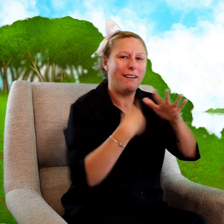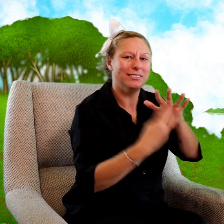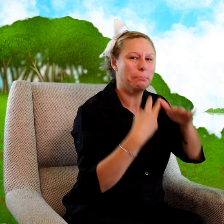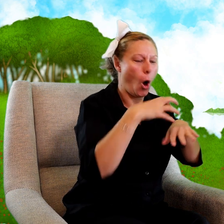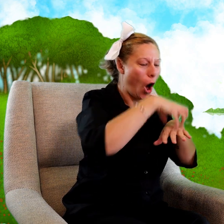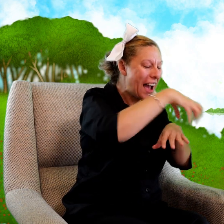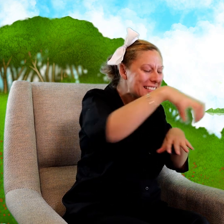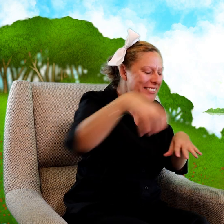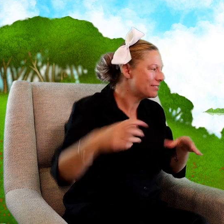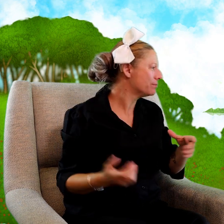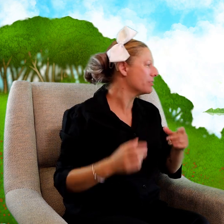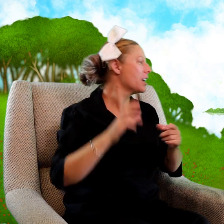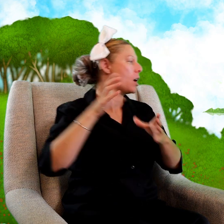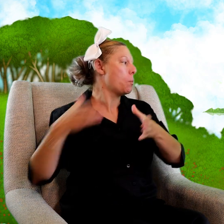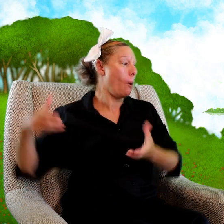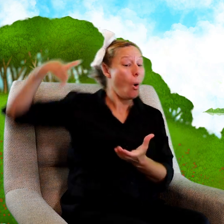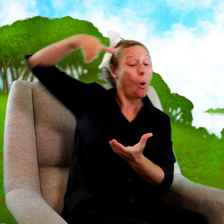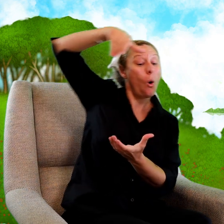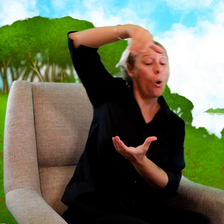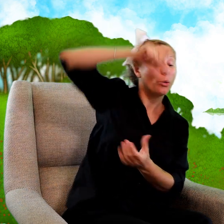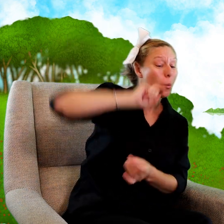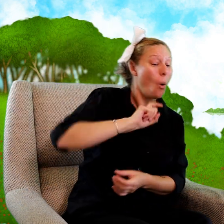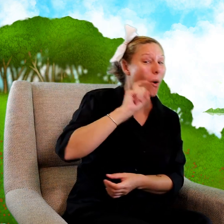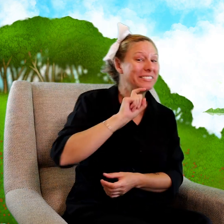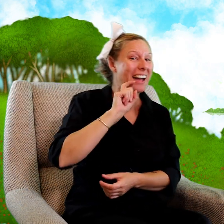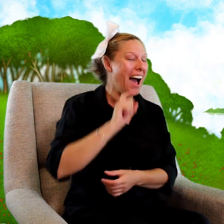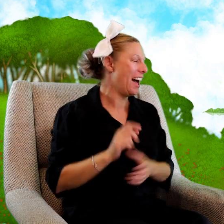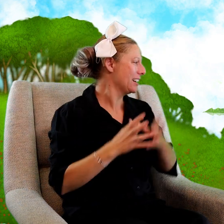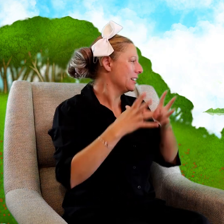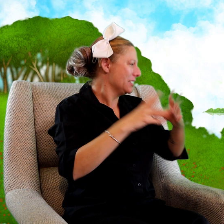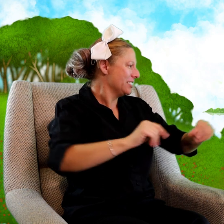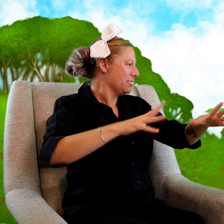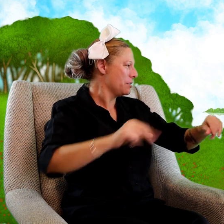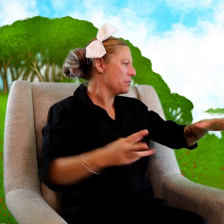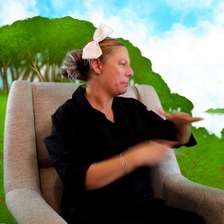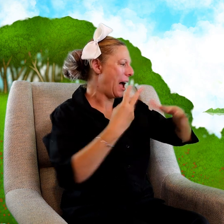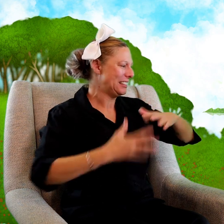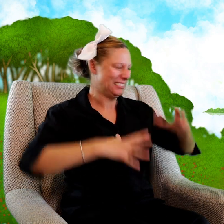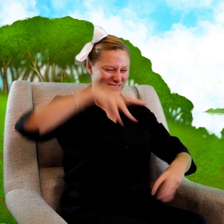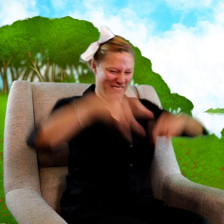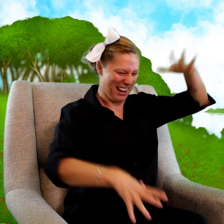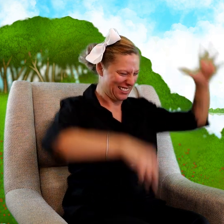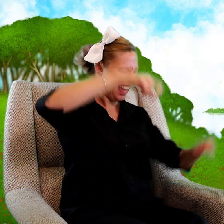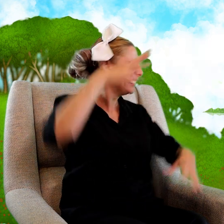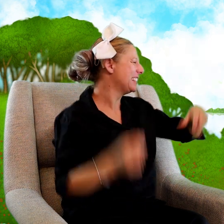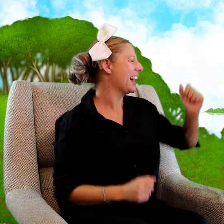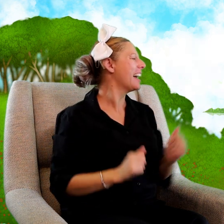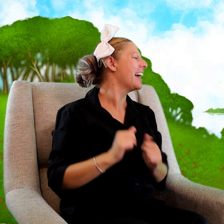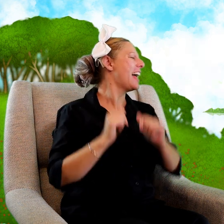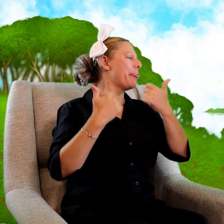mud pies. They added water to make a monster mud puddle